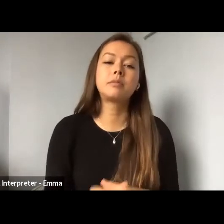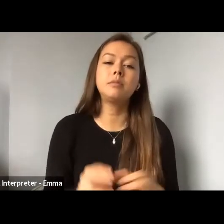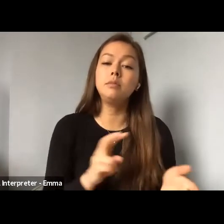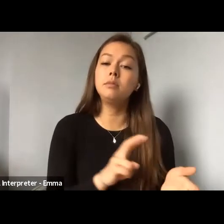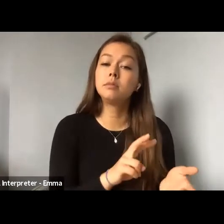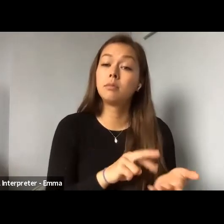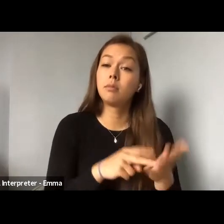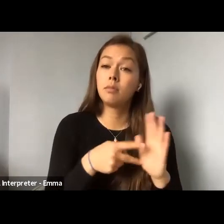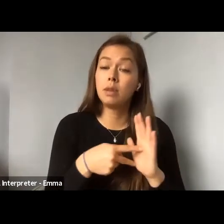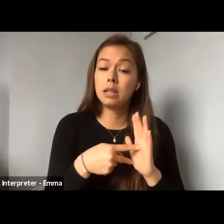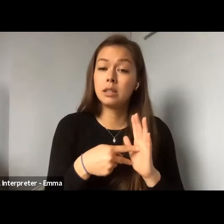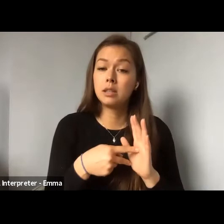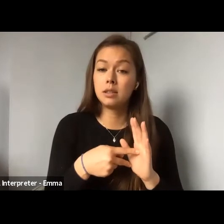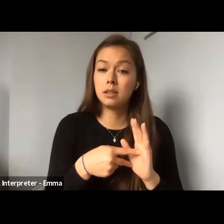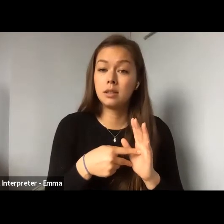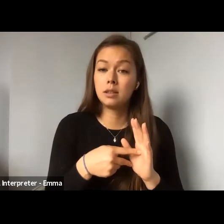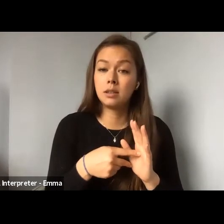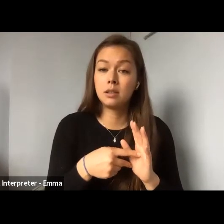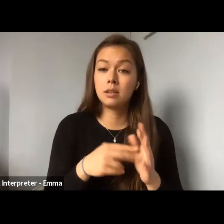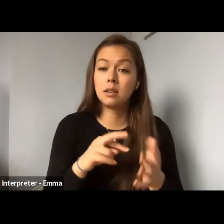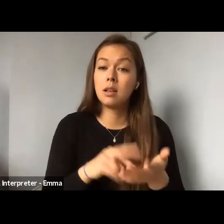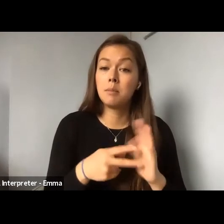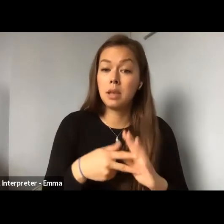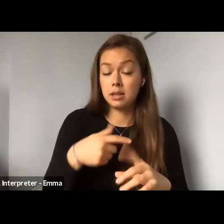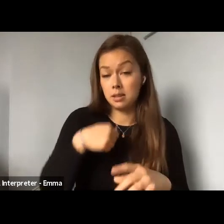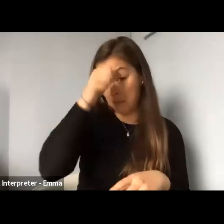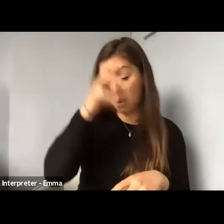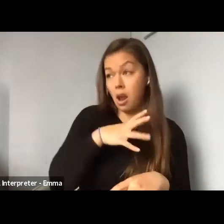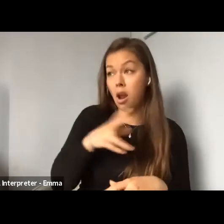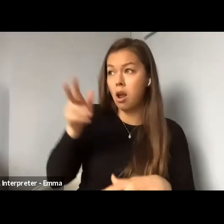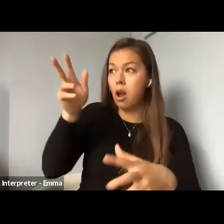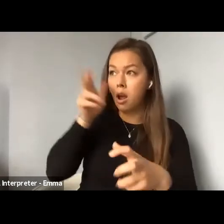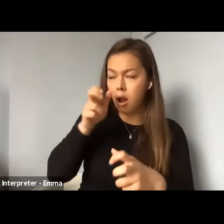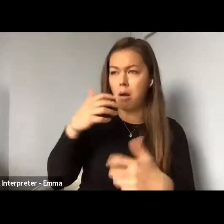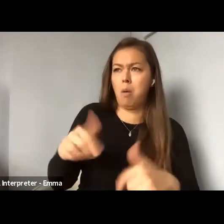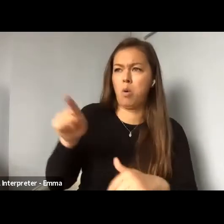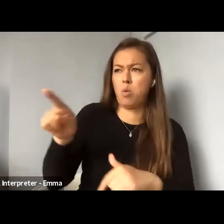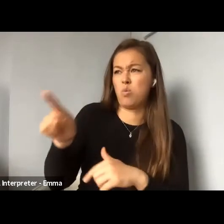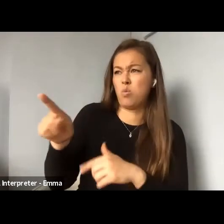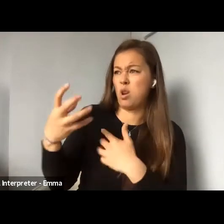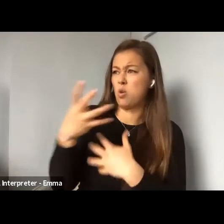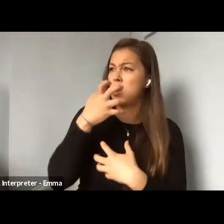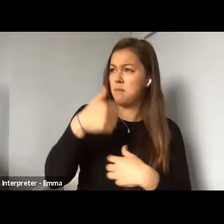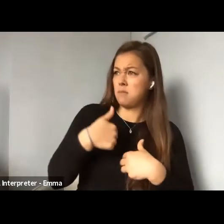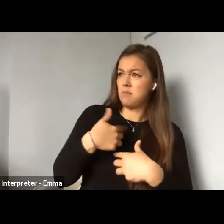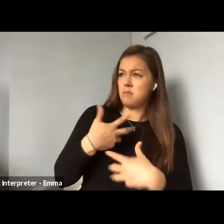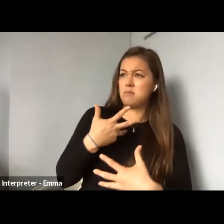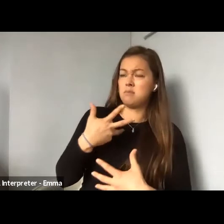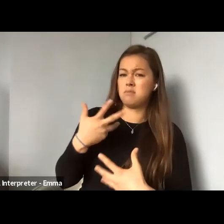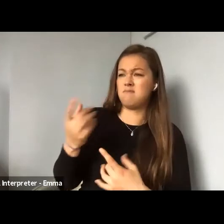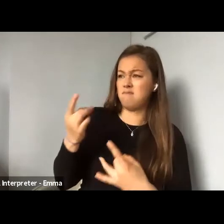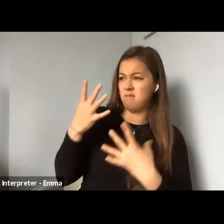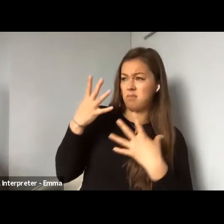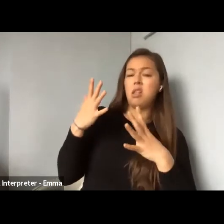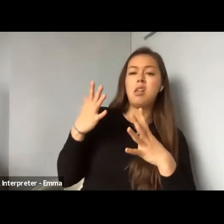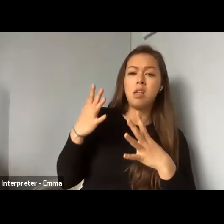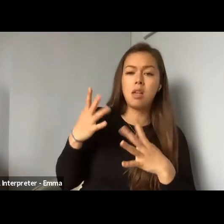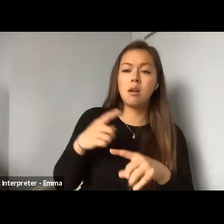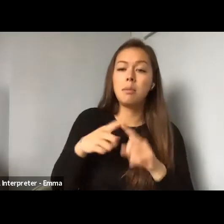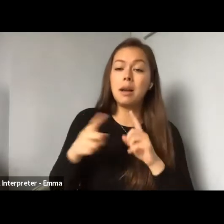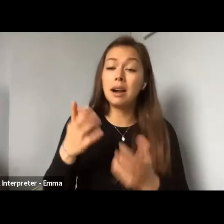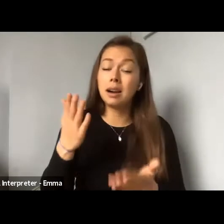as aggressive behaviors toward dating partners, however, may depend on one's injunctive normative beliefs as to